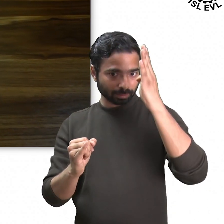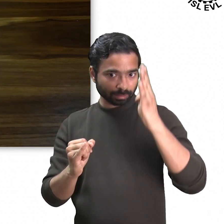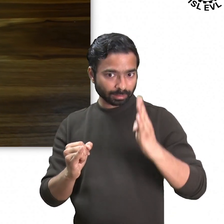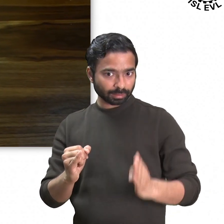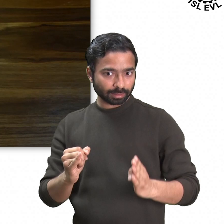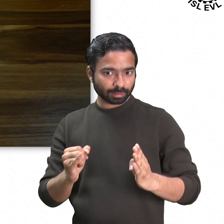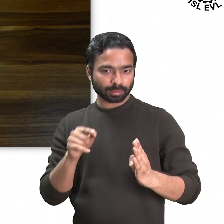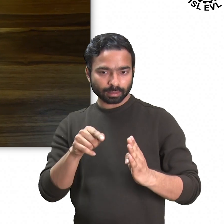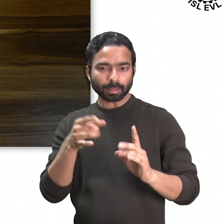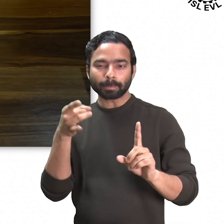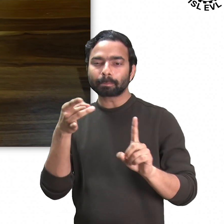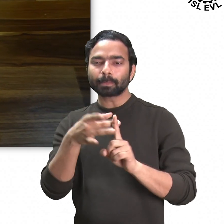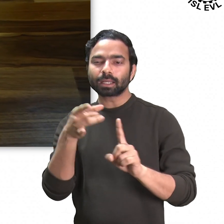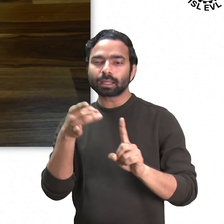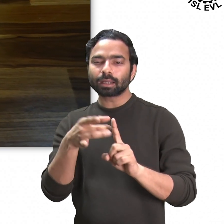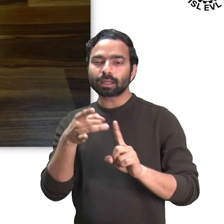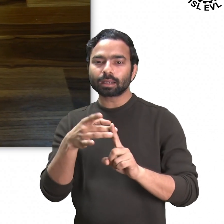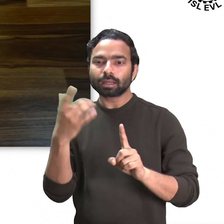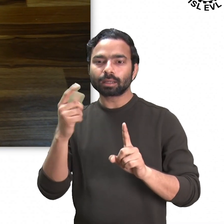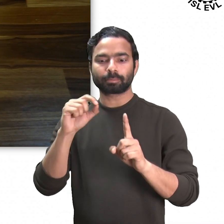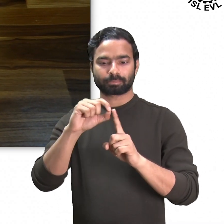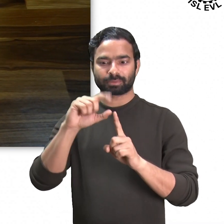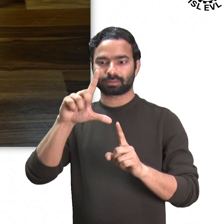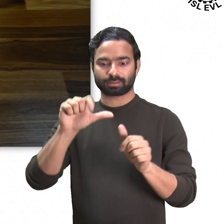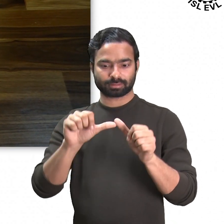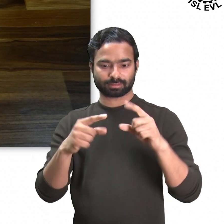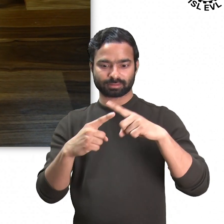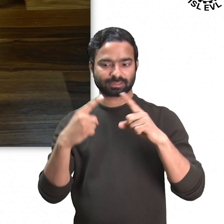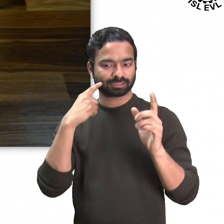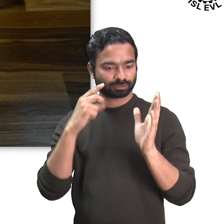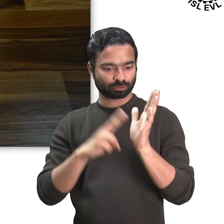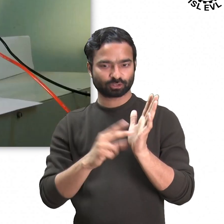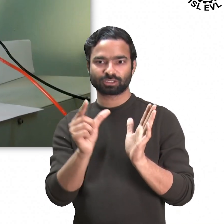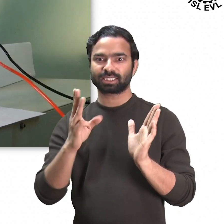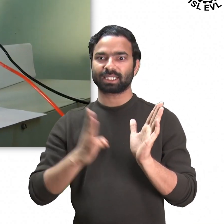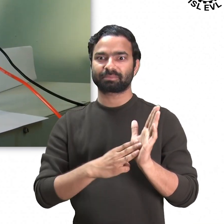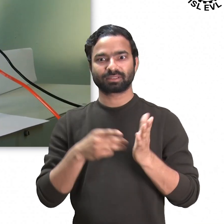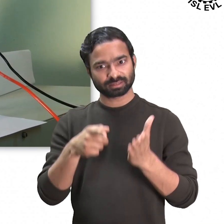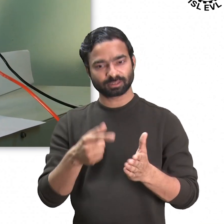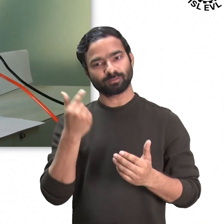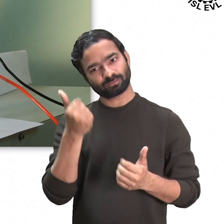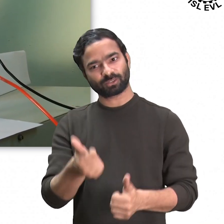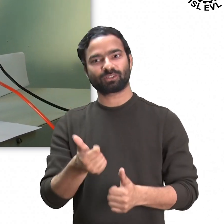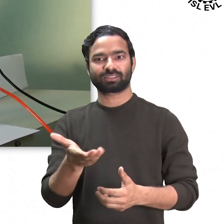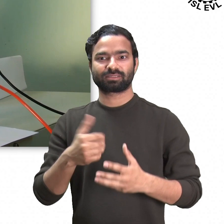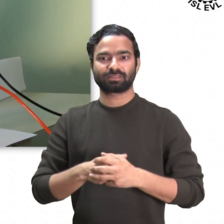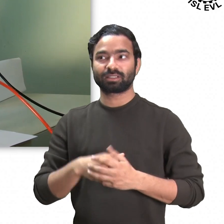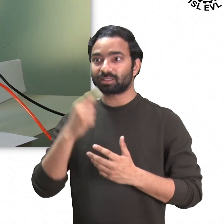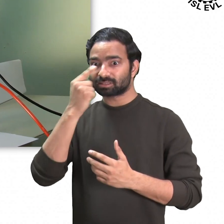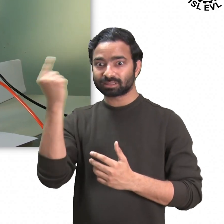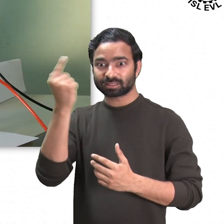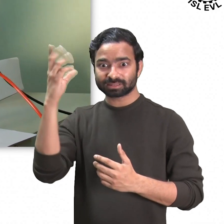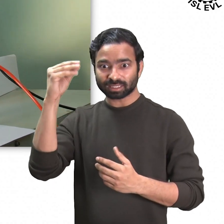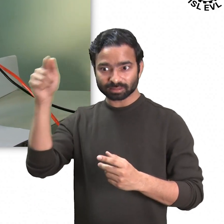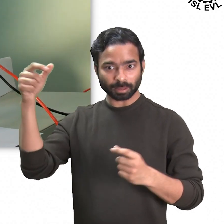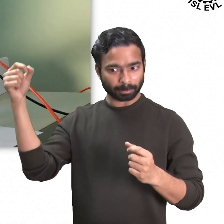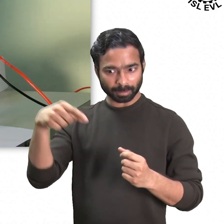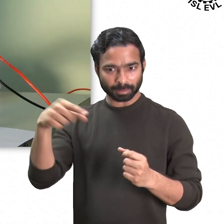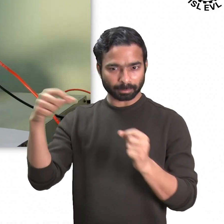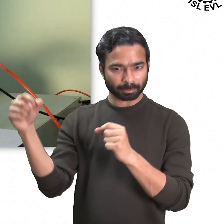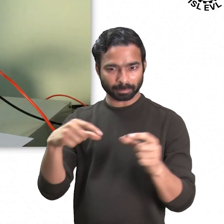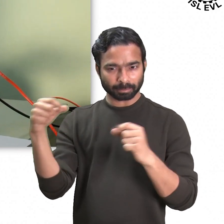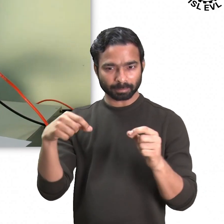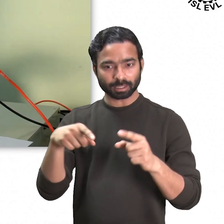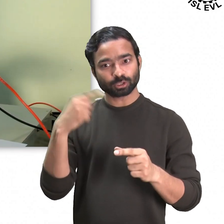The platinum metal is chosen due to its excellent electrocatalytic activity as well as its stability in